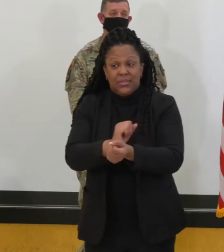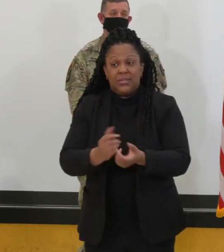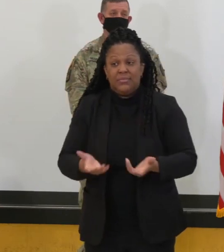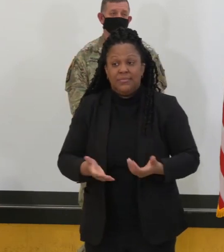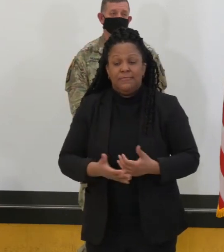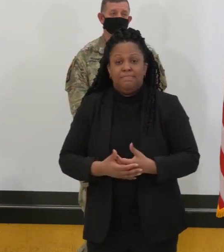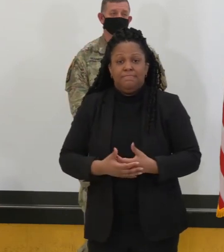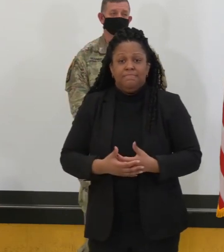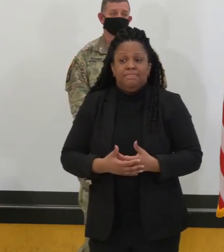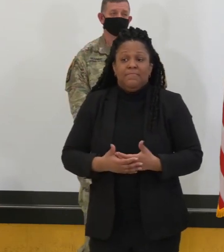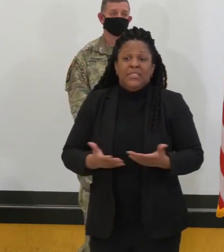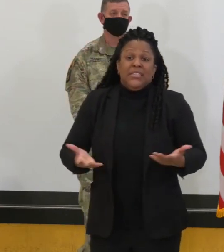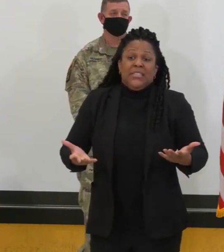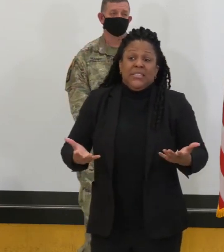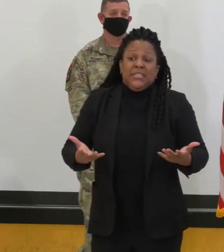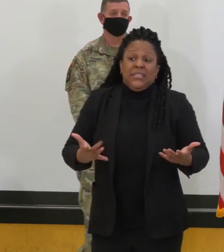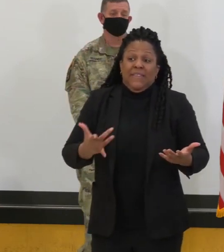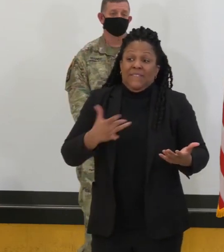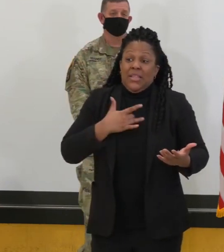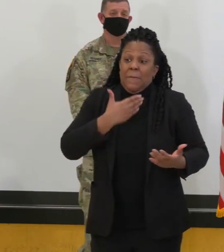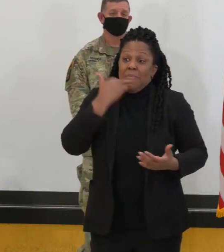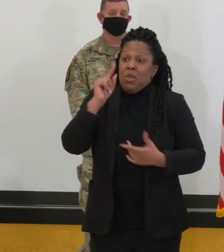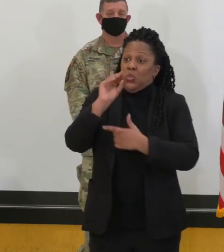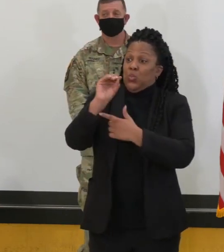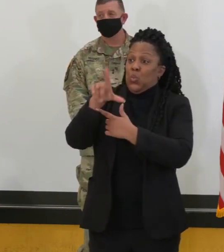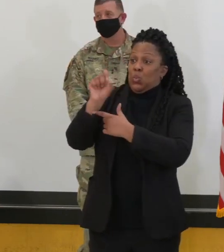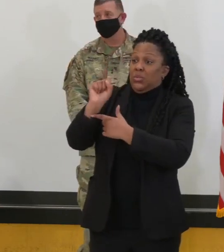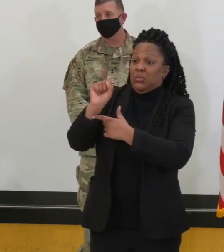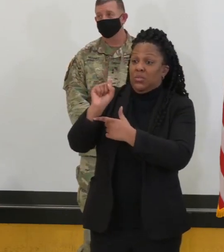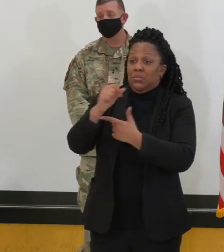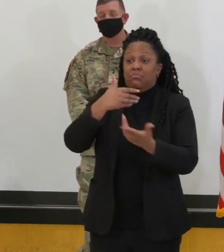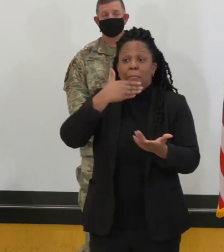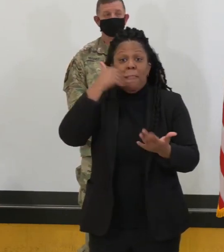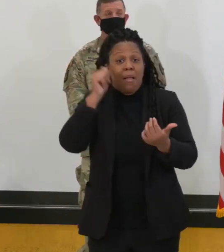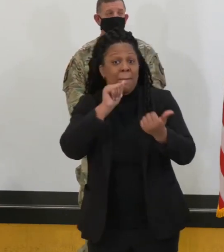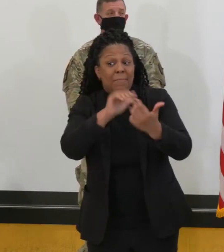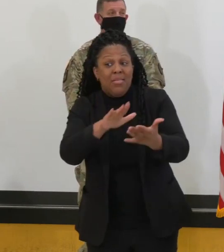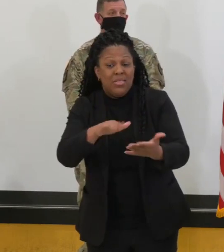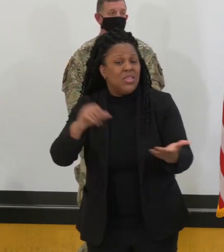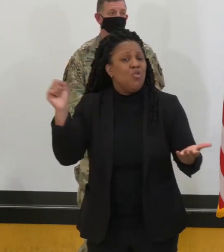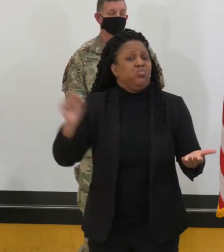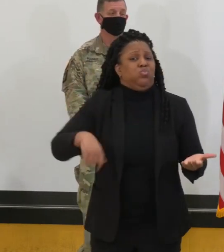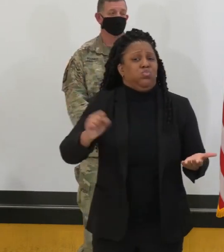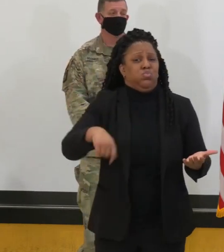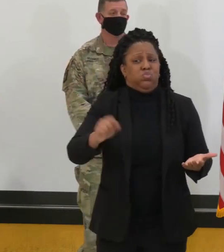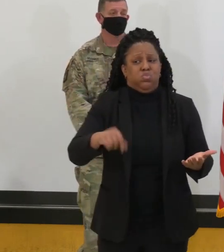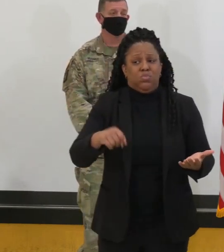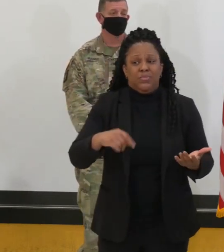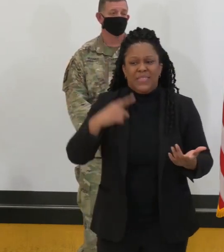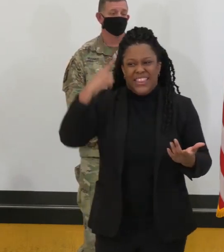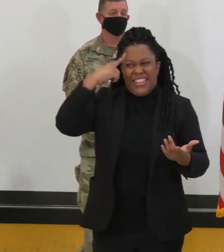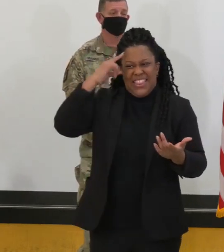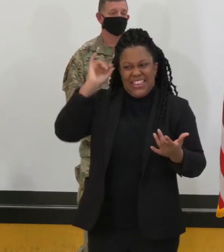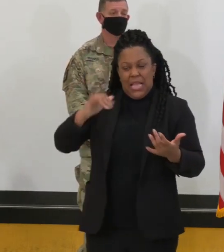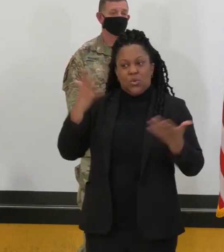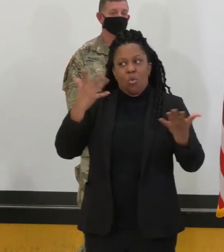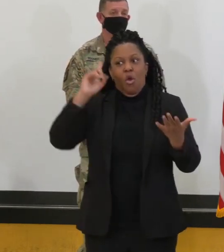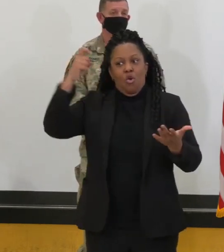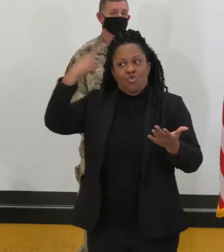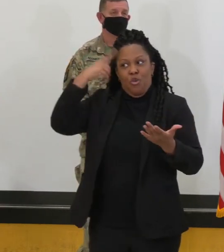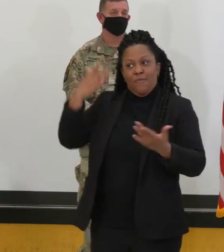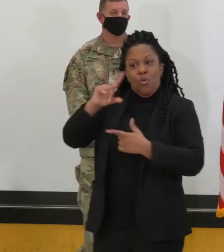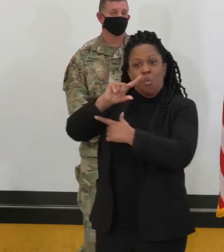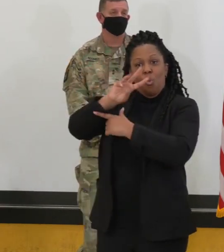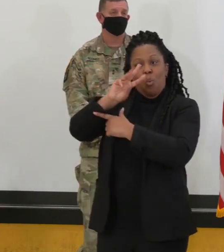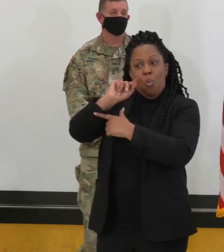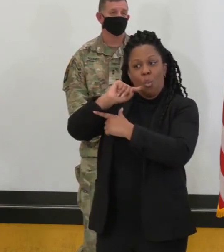better methods out there. And I think that is going to be one of the things I think the governor is asking the state legislature to do. It's one of the things that